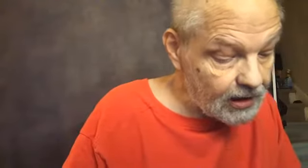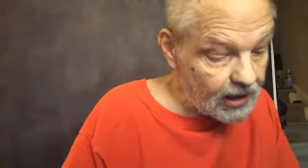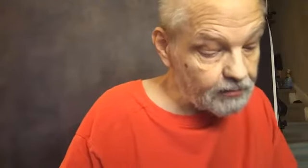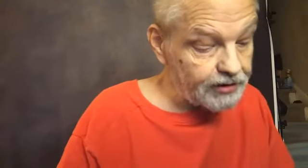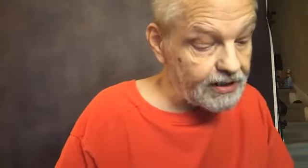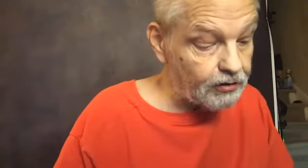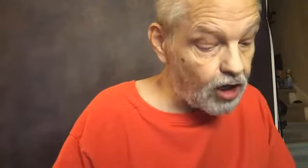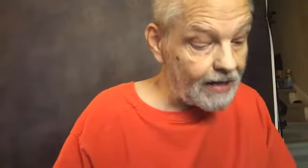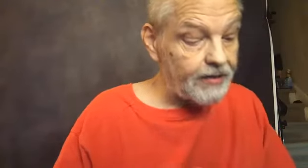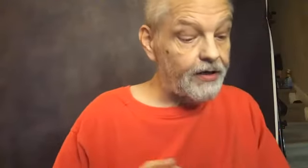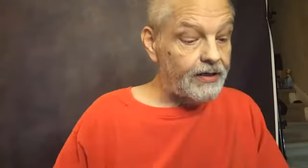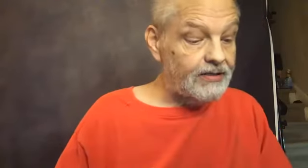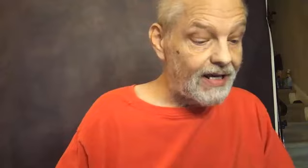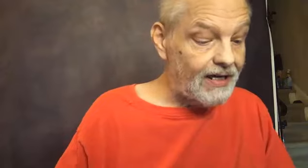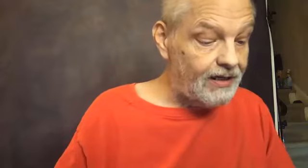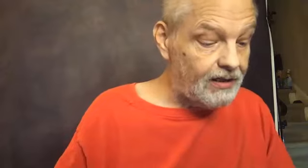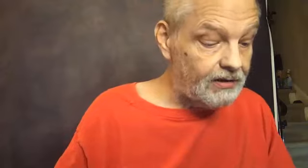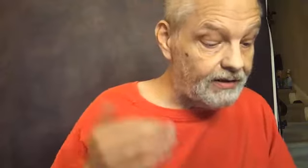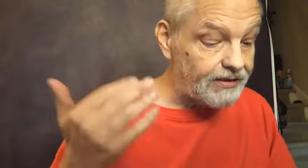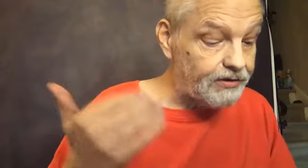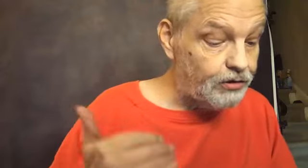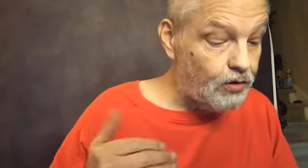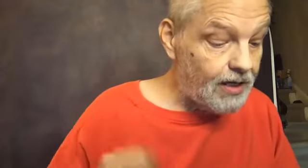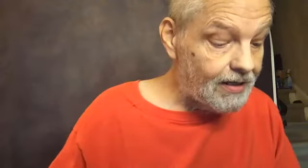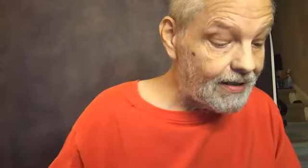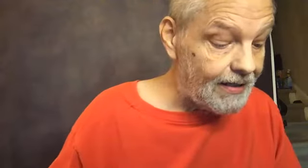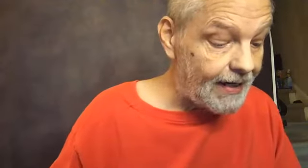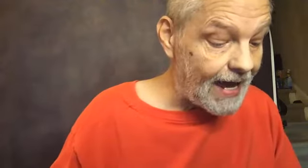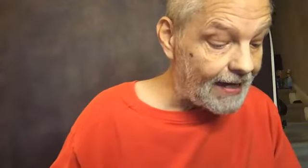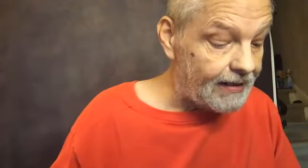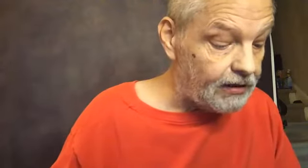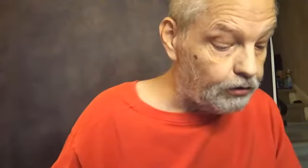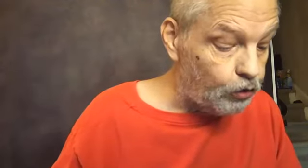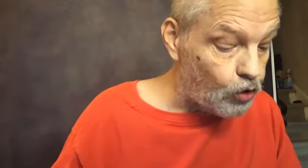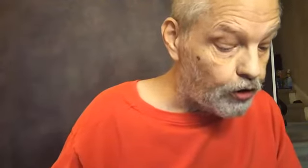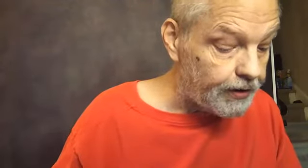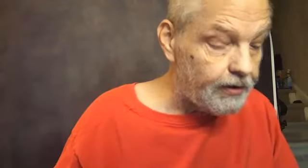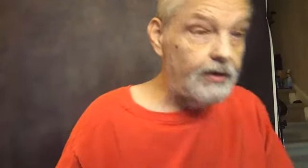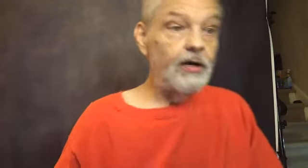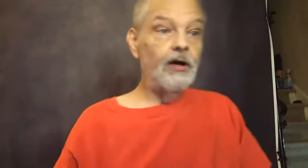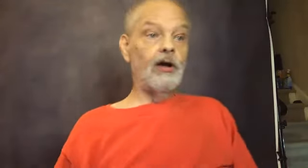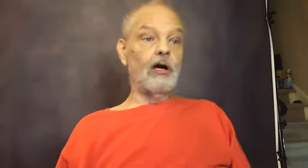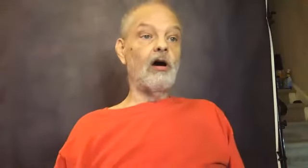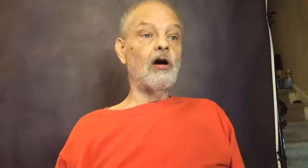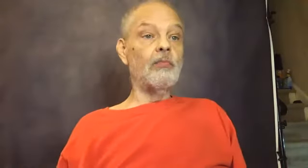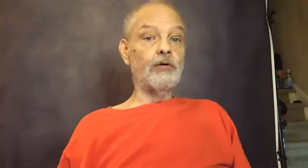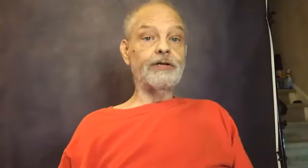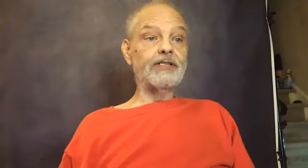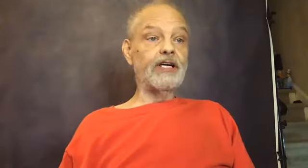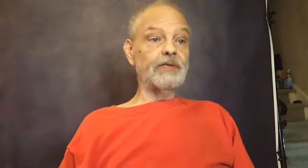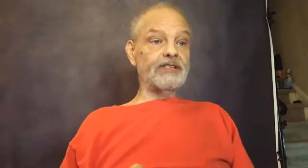I'm going to take law out of there and say next to king and lord are both initialized with the same